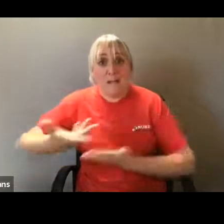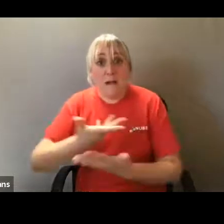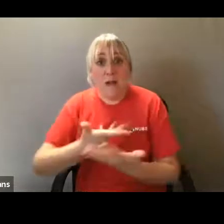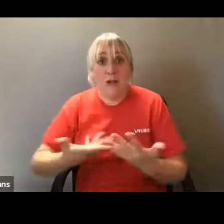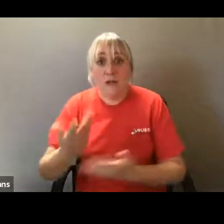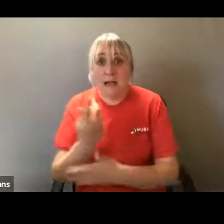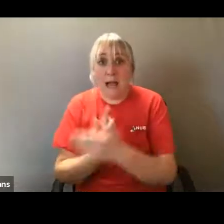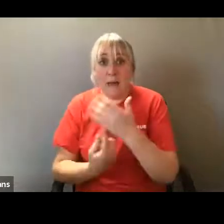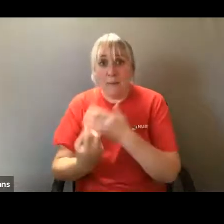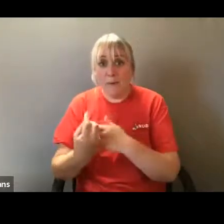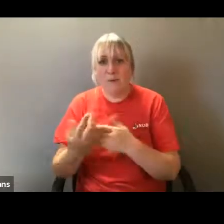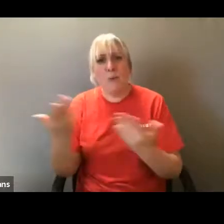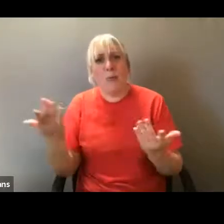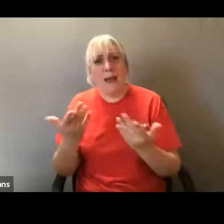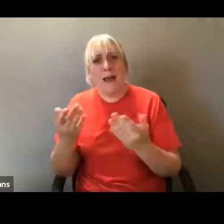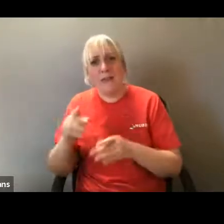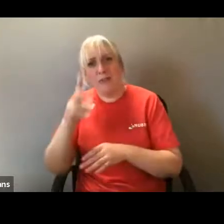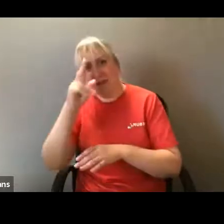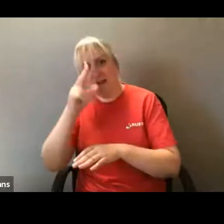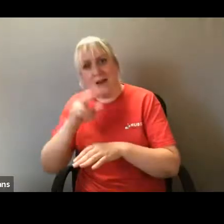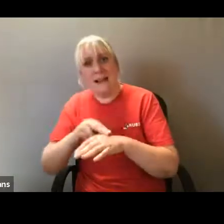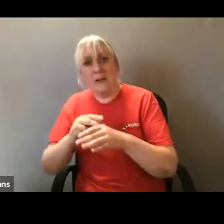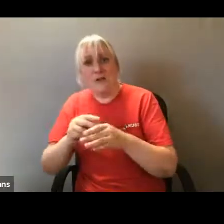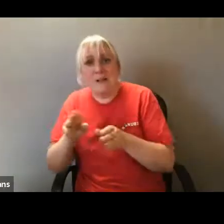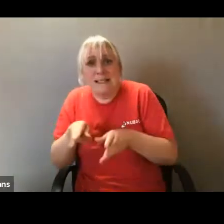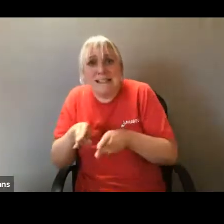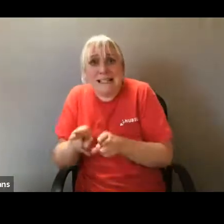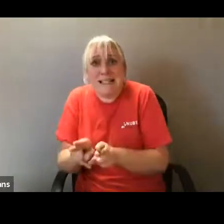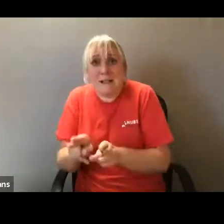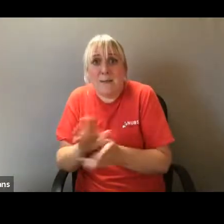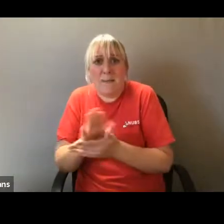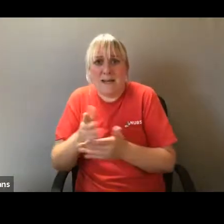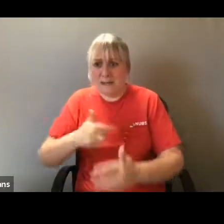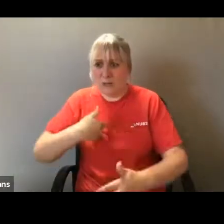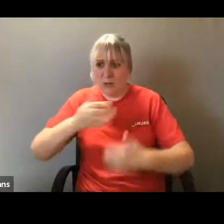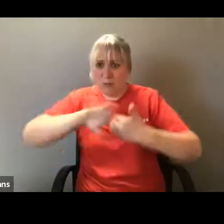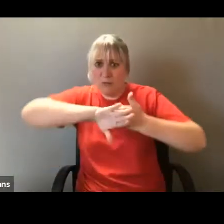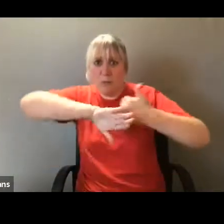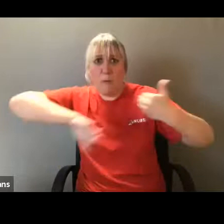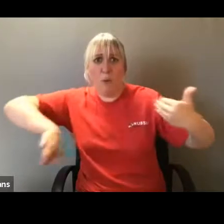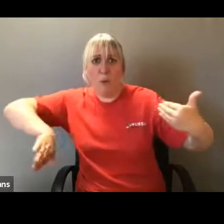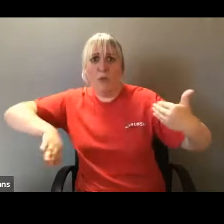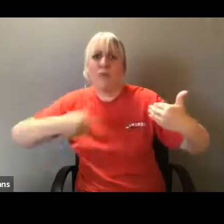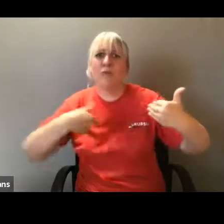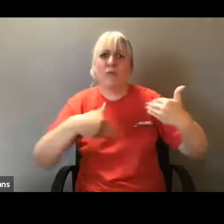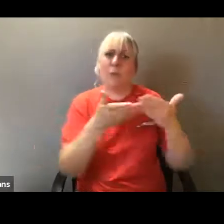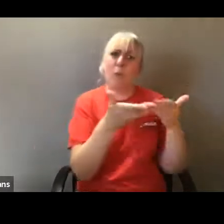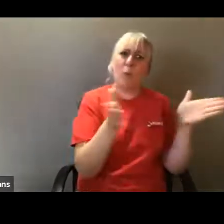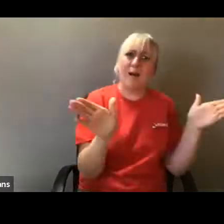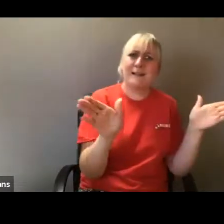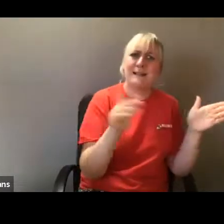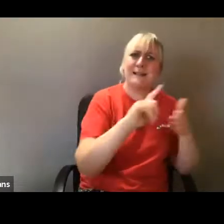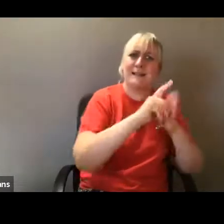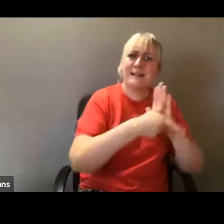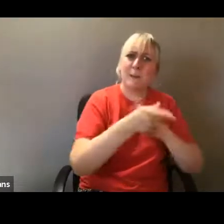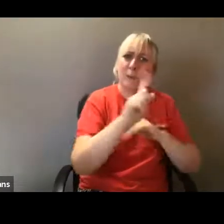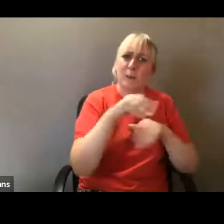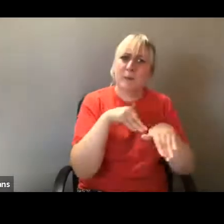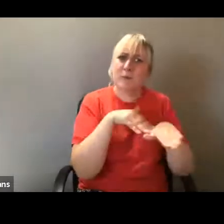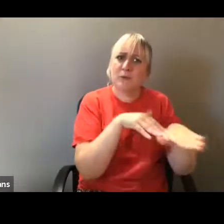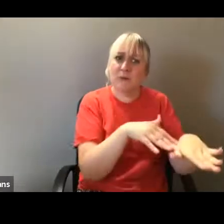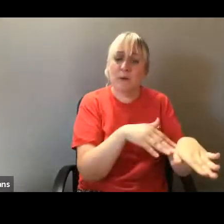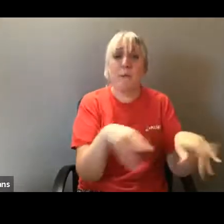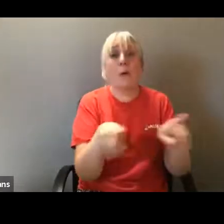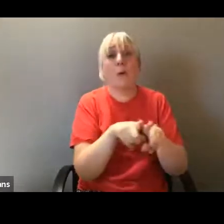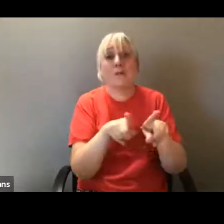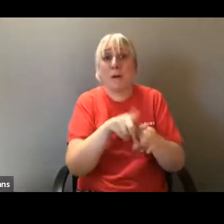the psychiatric system. So we were cut off from the wider disabled people's movement and people who live with mental distress who were